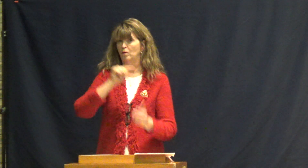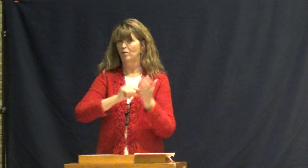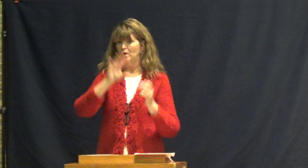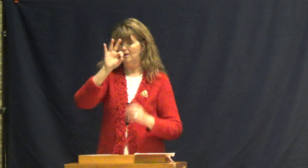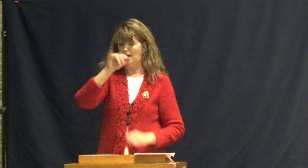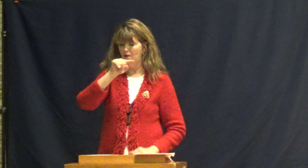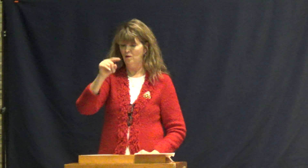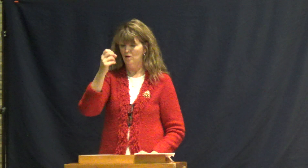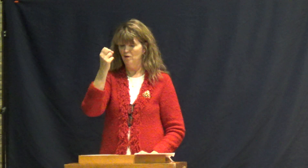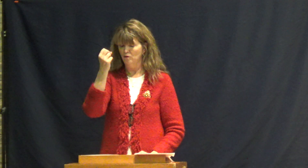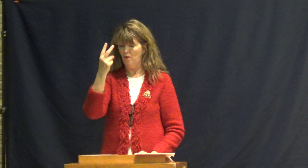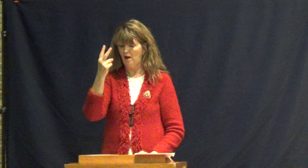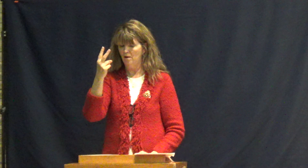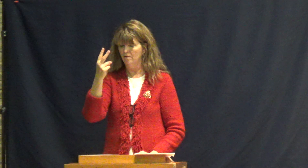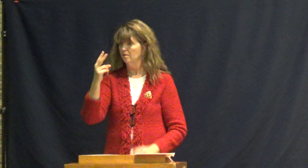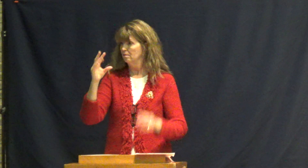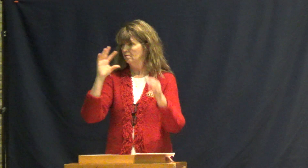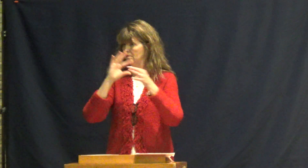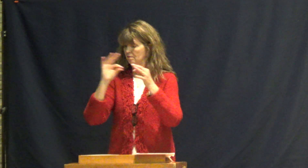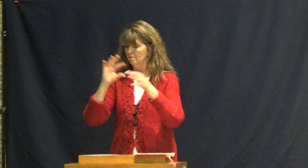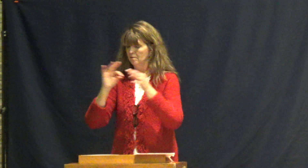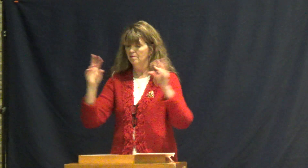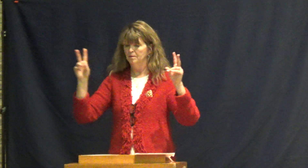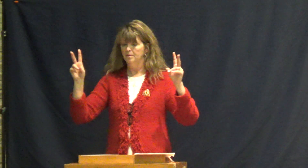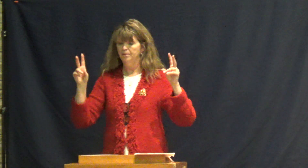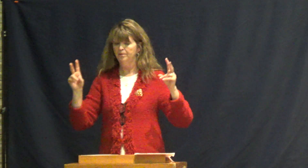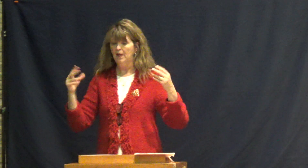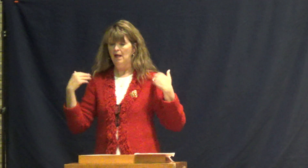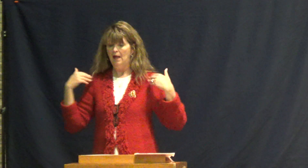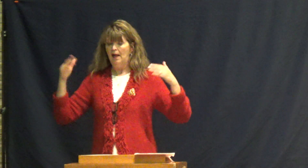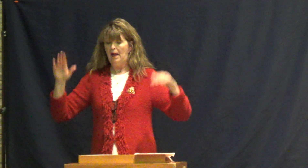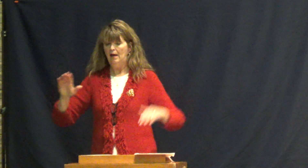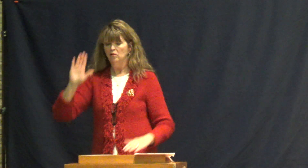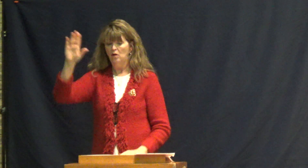In Luke chapter 2, verses 9 through 12, it says,